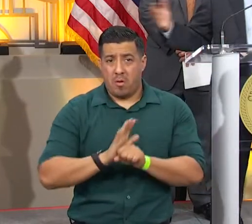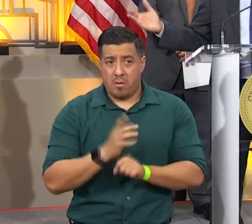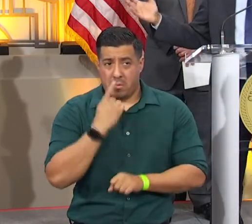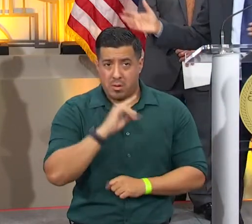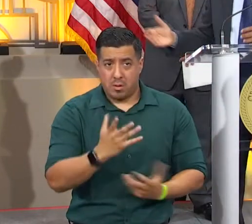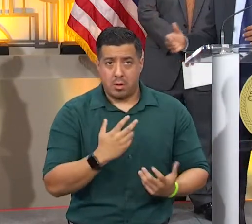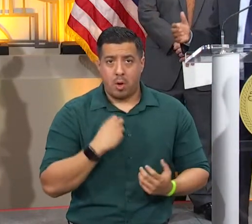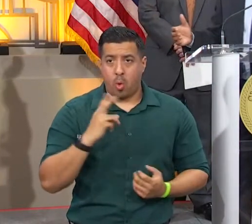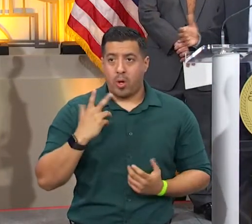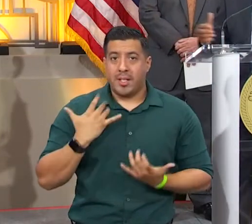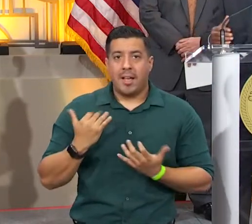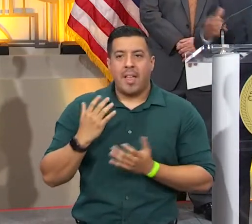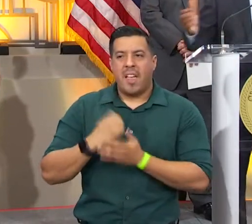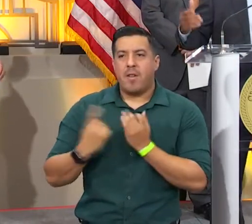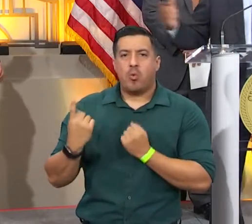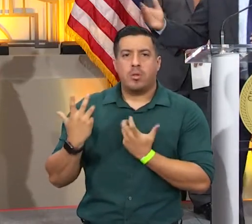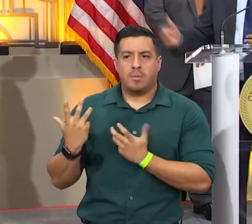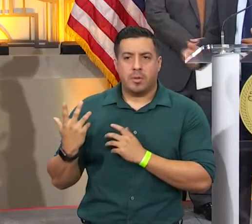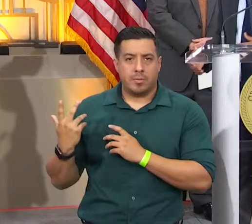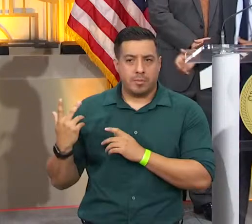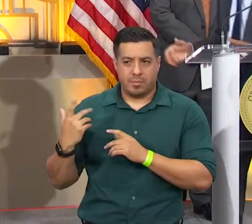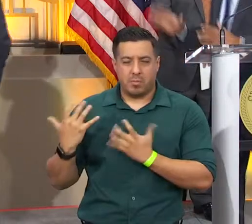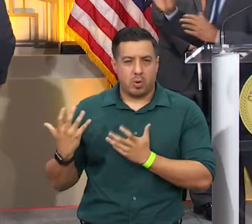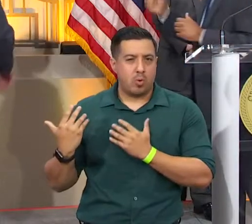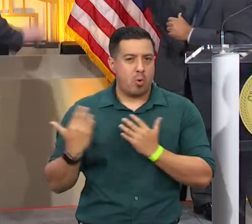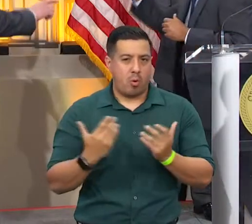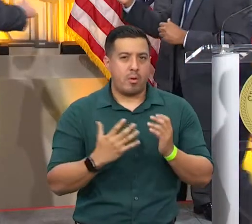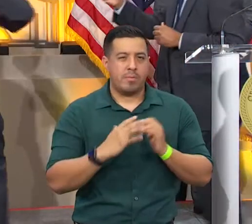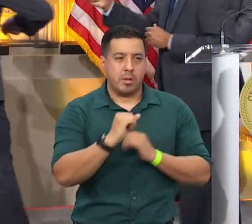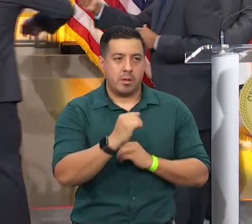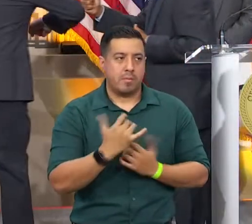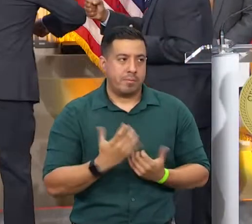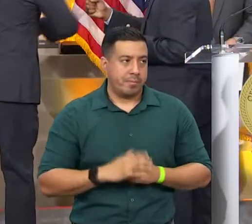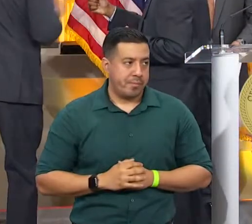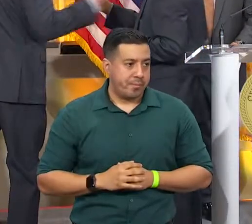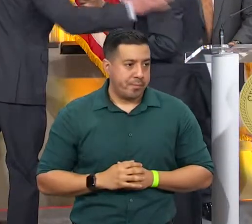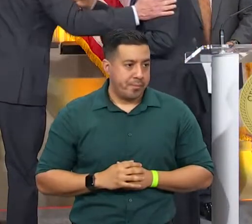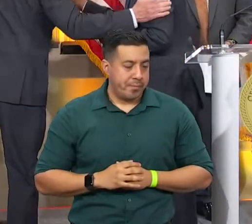Okay, well, let me excuse everybody, and I won't hold you on this.